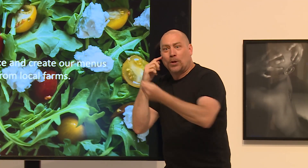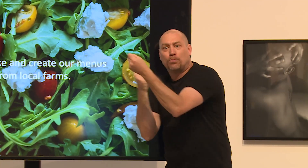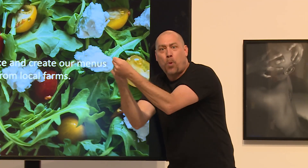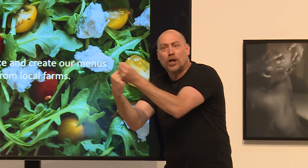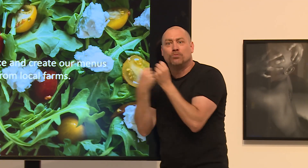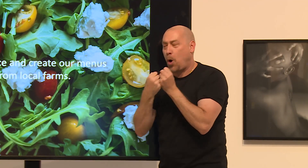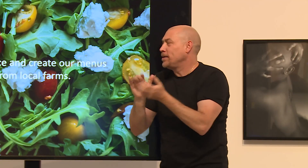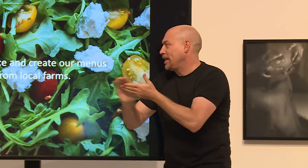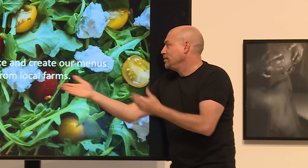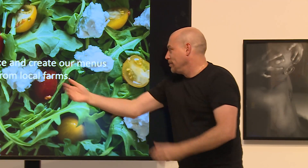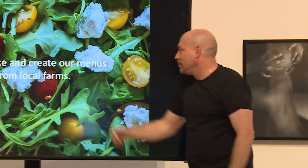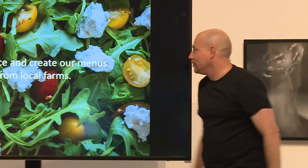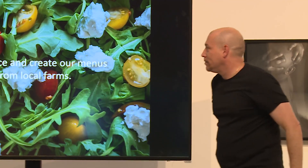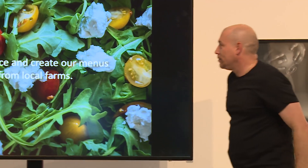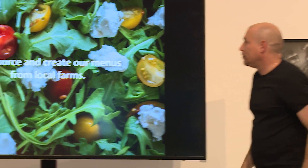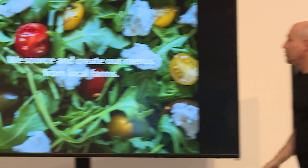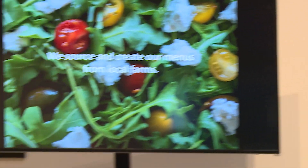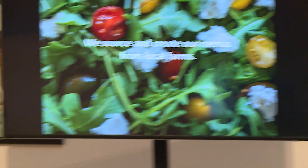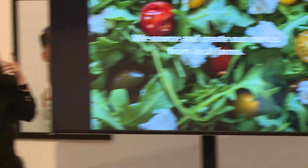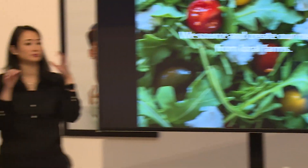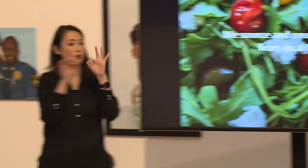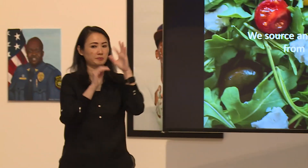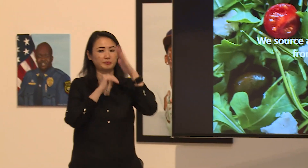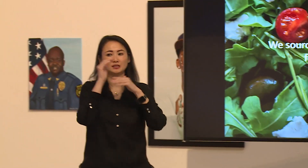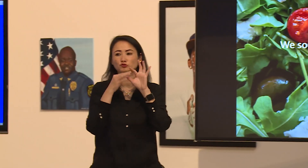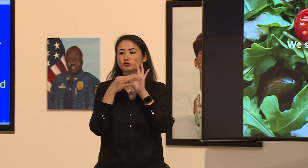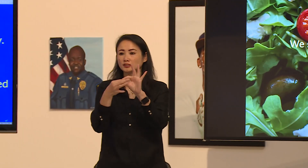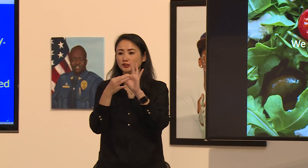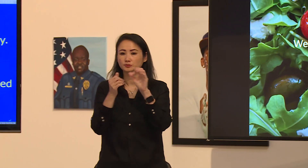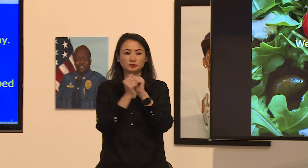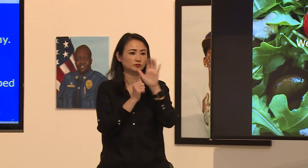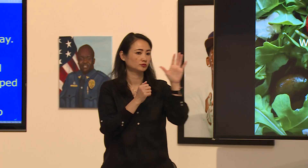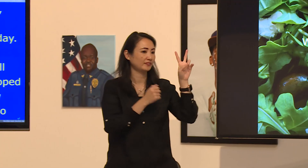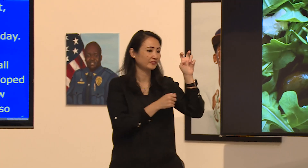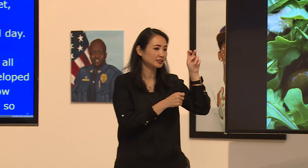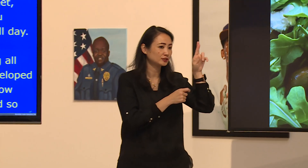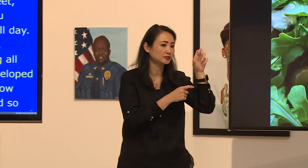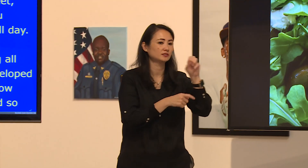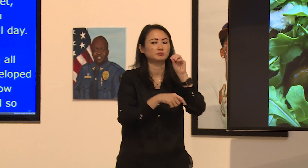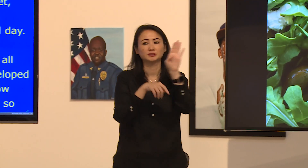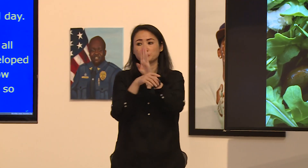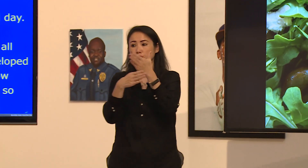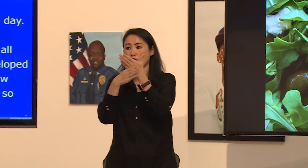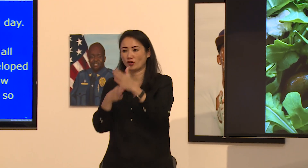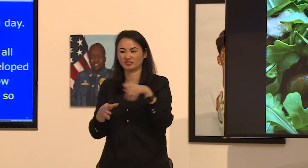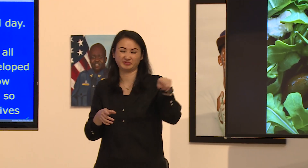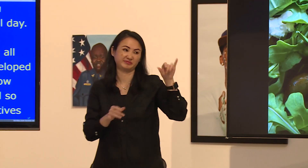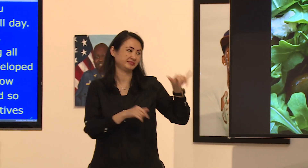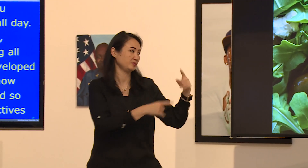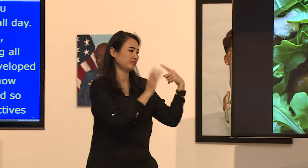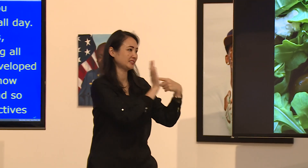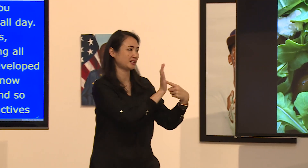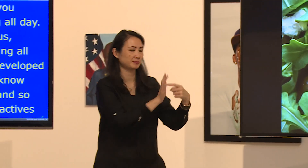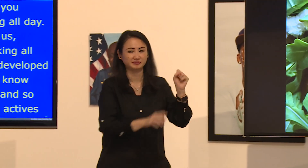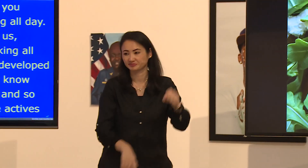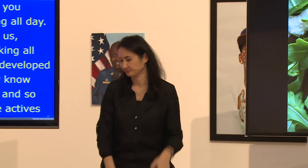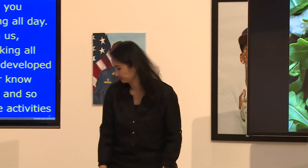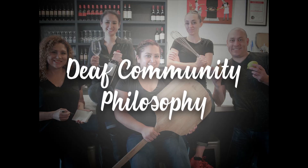in Italy is reflected by their ability to support us here. Yeah, so with VPN and the relationship we were able to establish, this support has